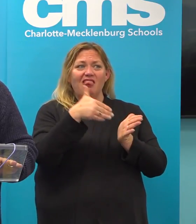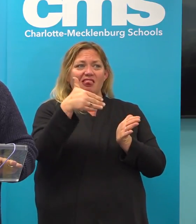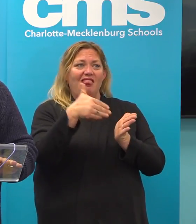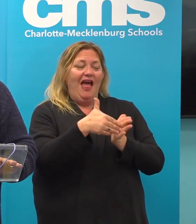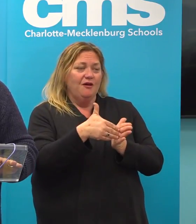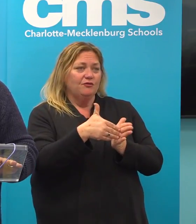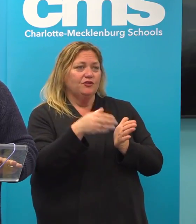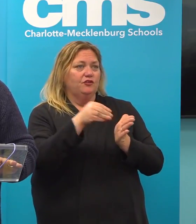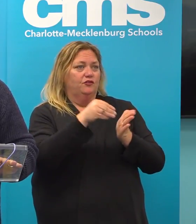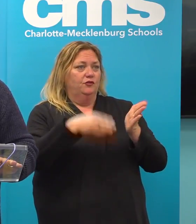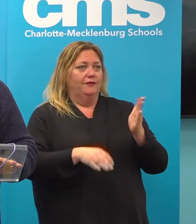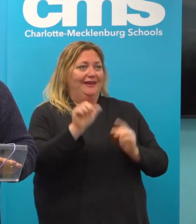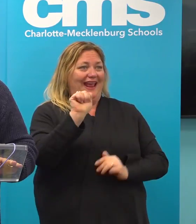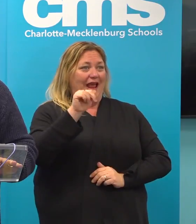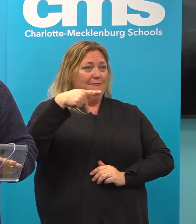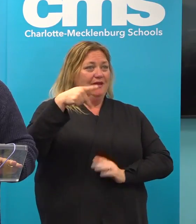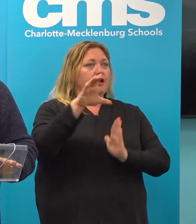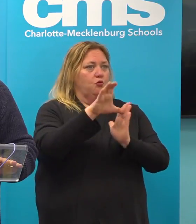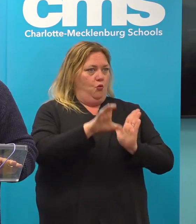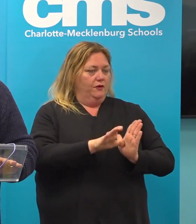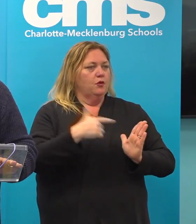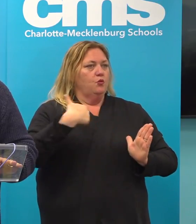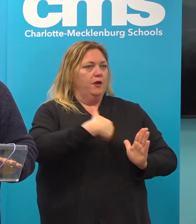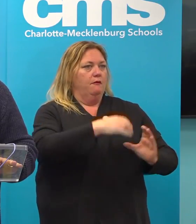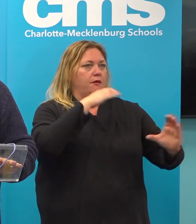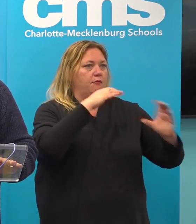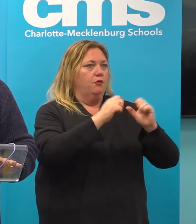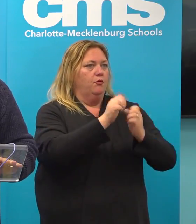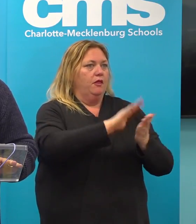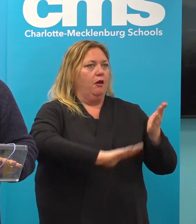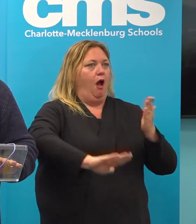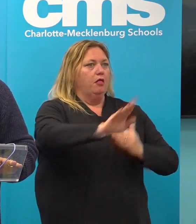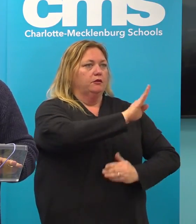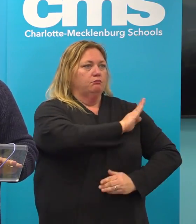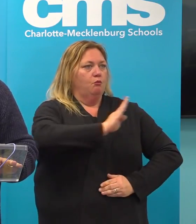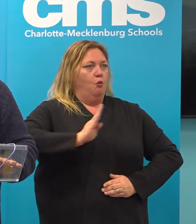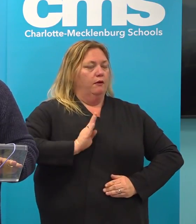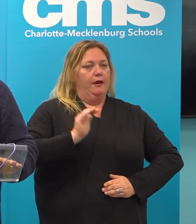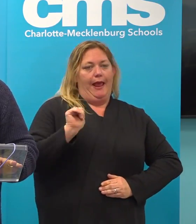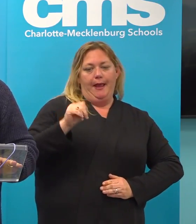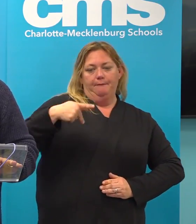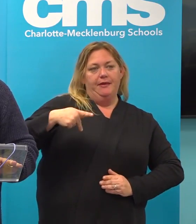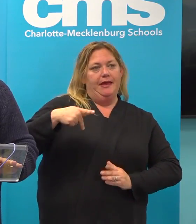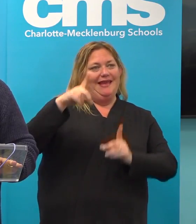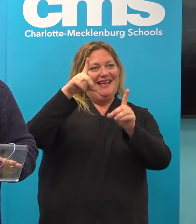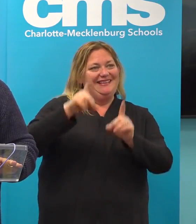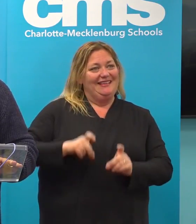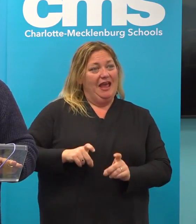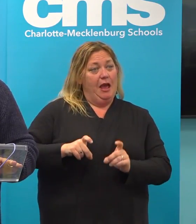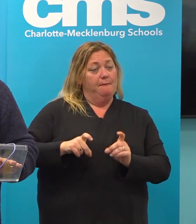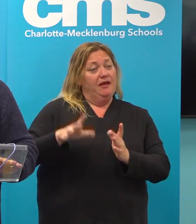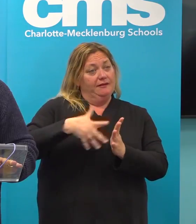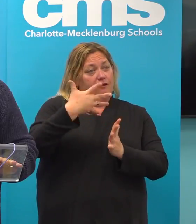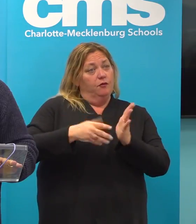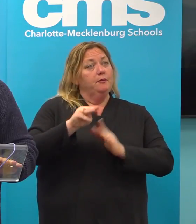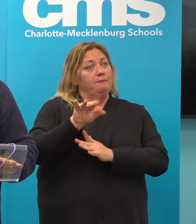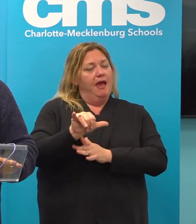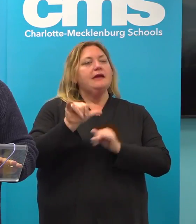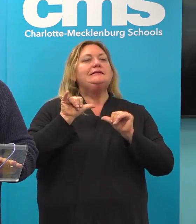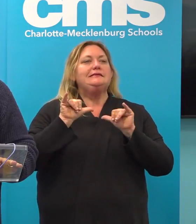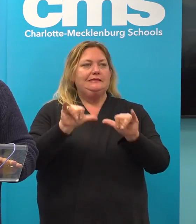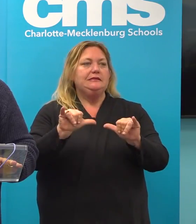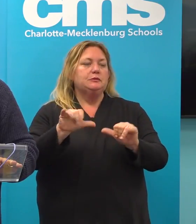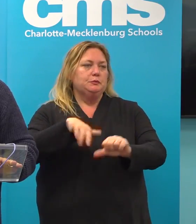advanced placement courses, we are in communication with the College Board, and AP exams scheduled for May are still scheduled for that